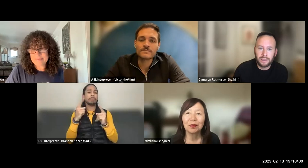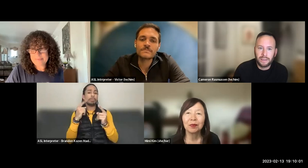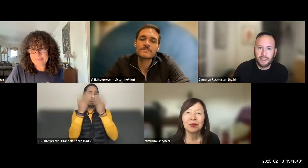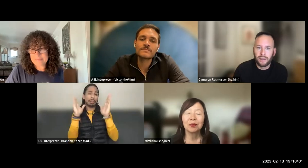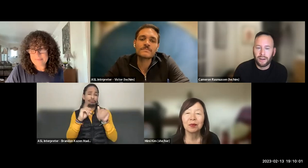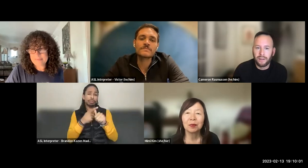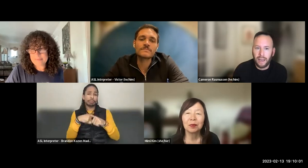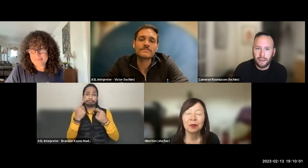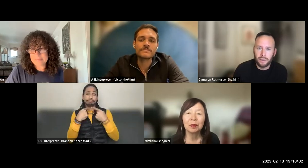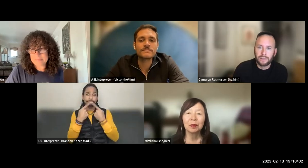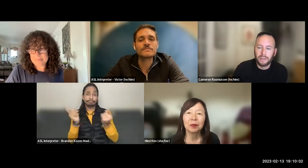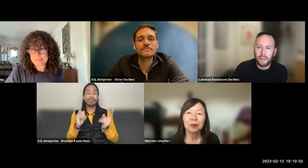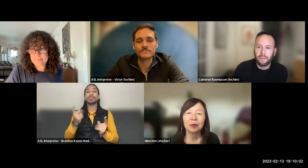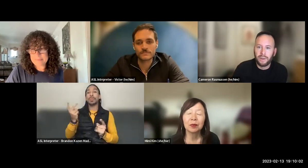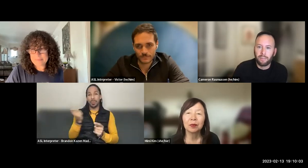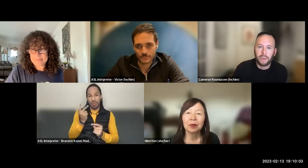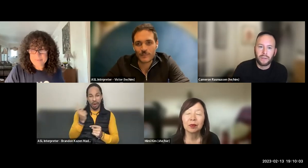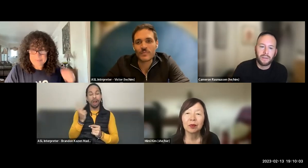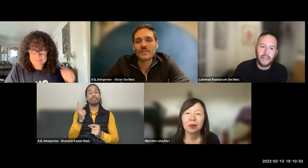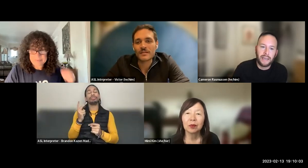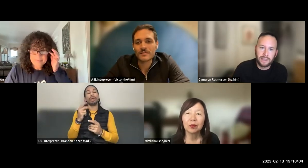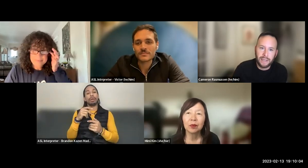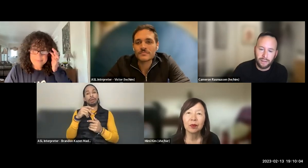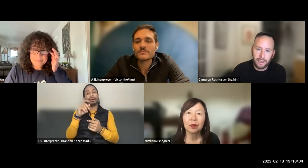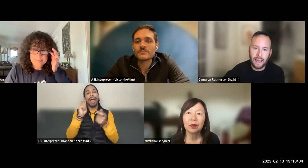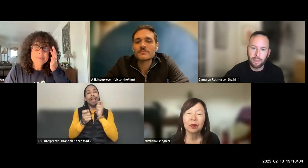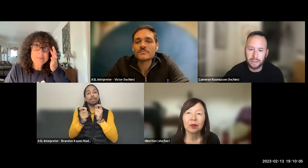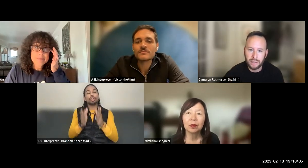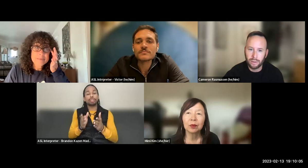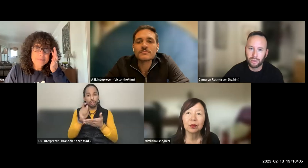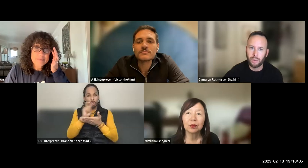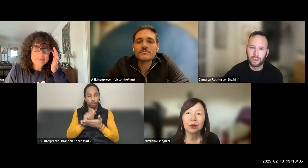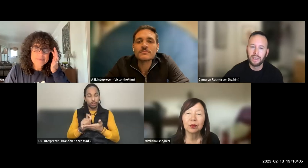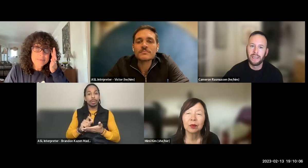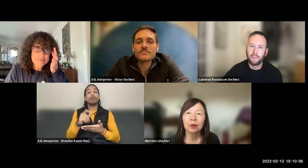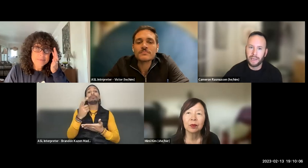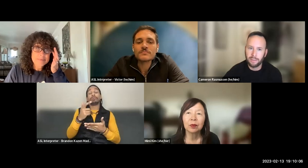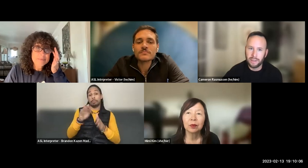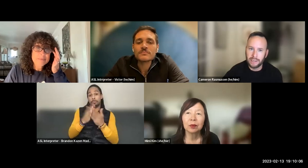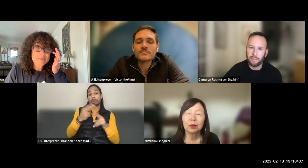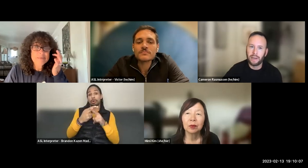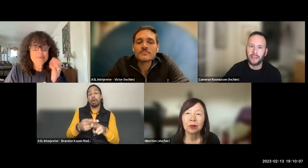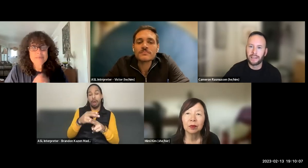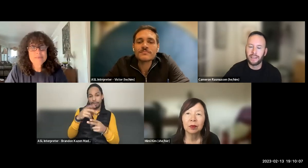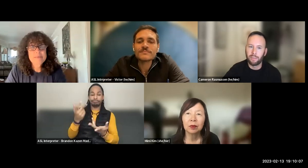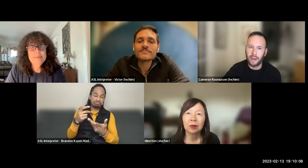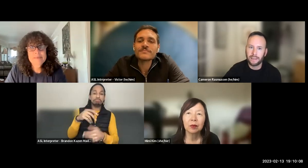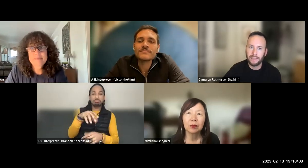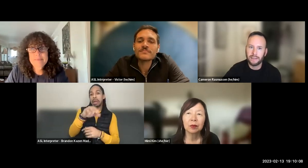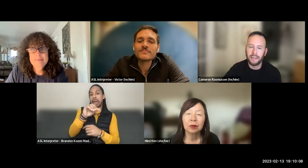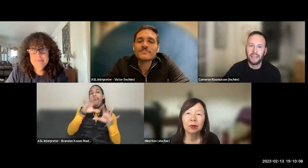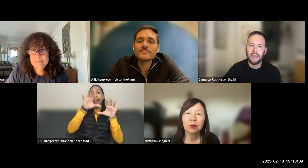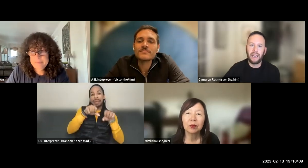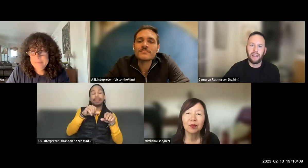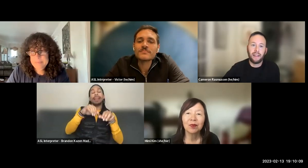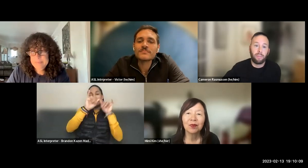Darrell Washington are the editors of a book tentatively titled Abolitionist Social Work, Possibilities, Paradox, and